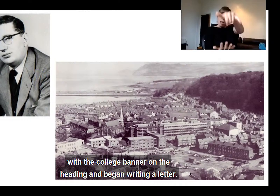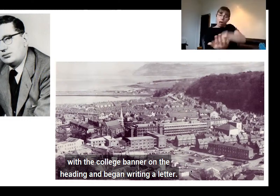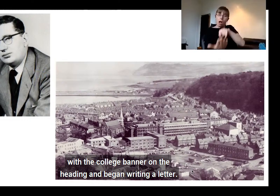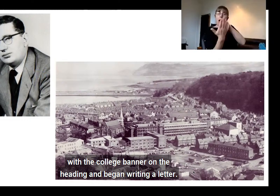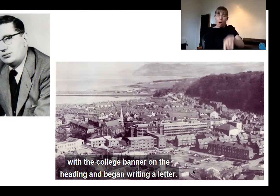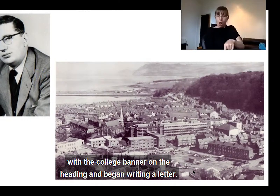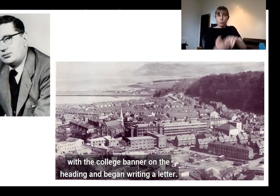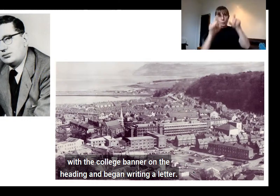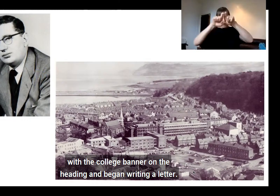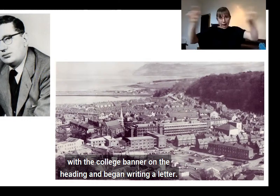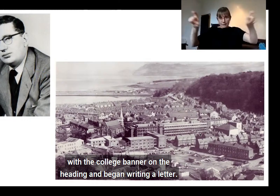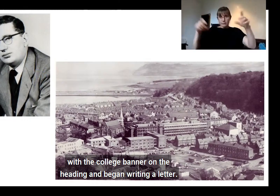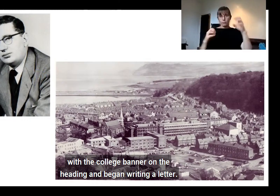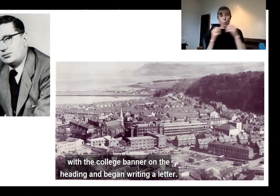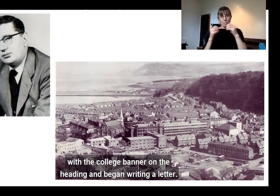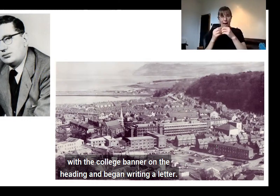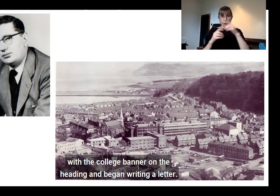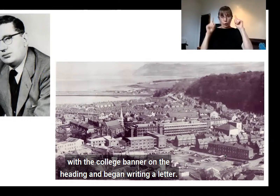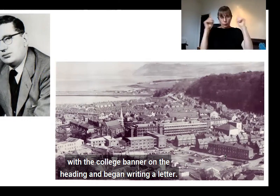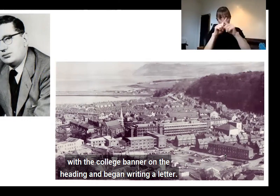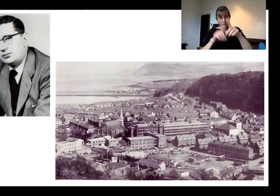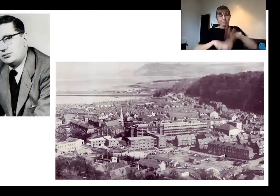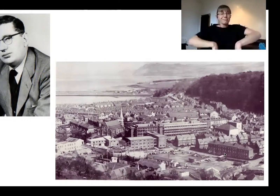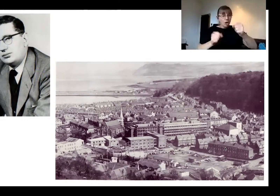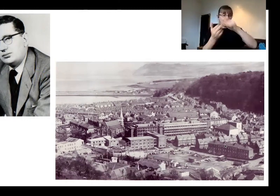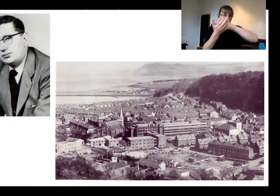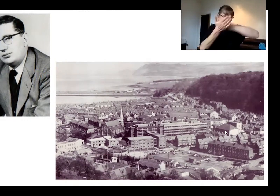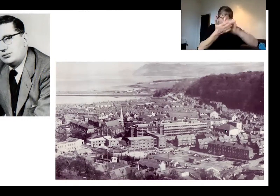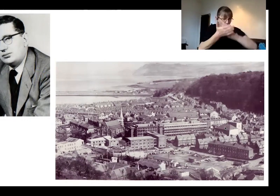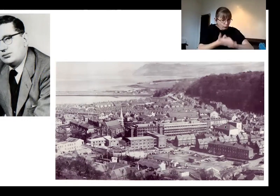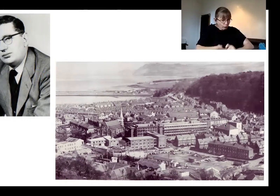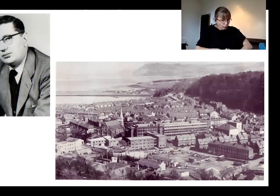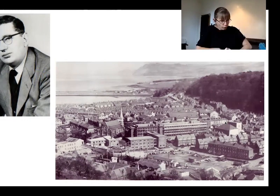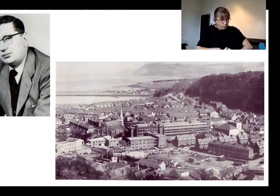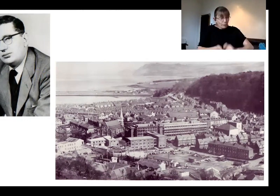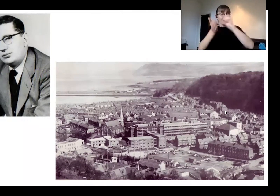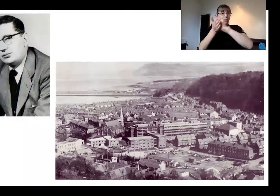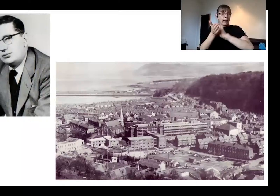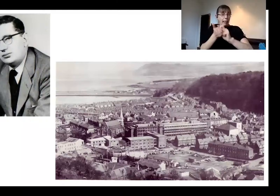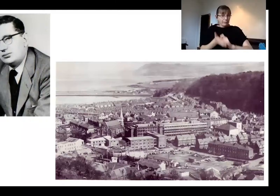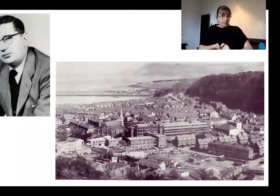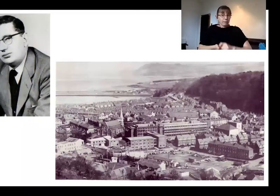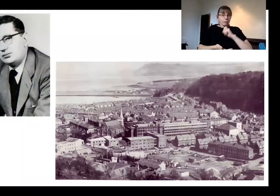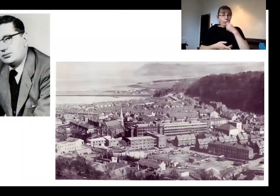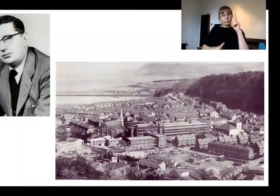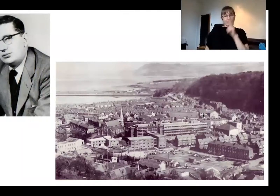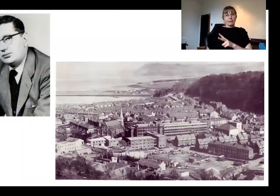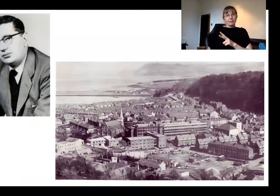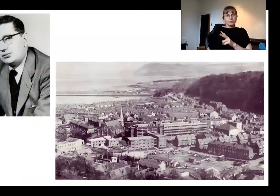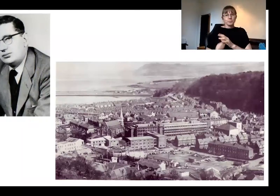banner on the heading and began writing a letter. This letter is on the next slide.